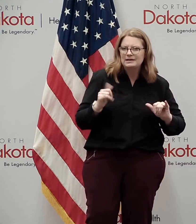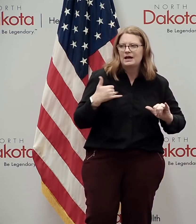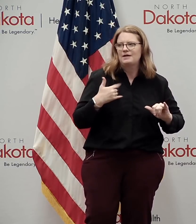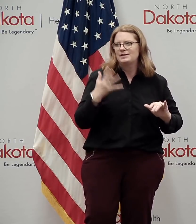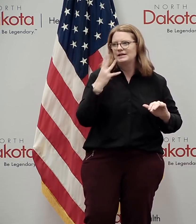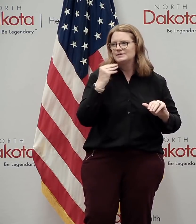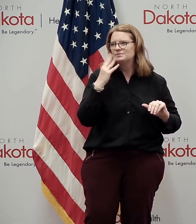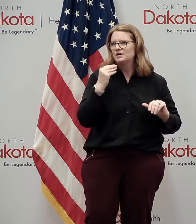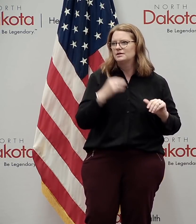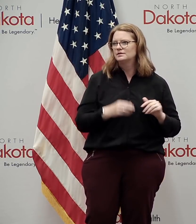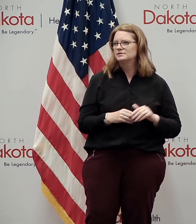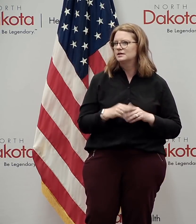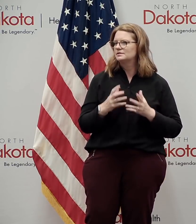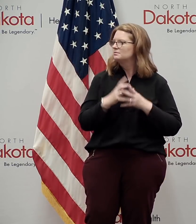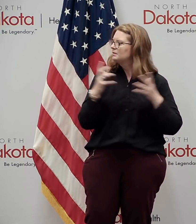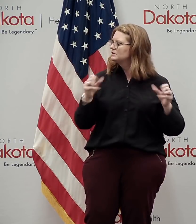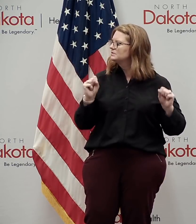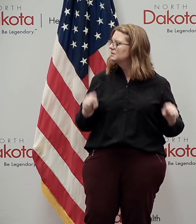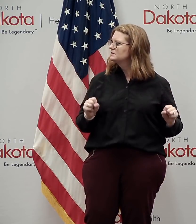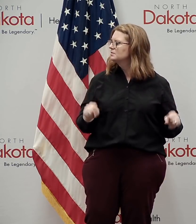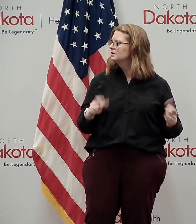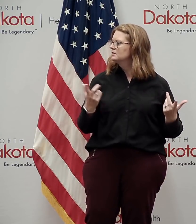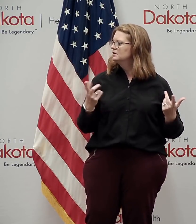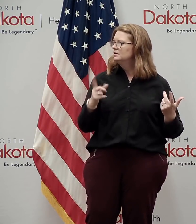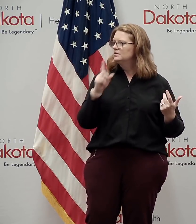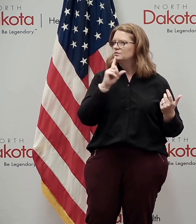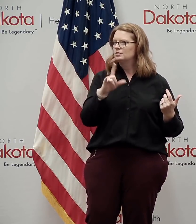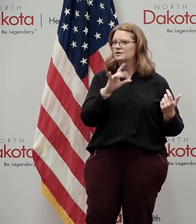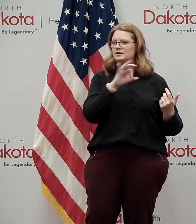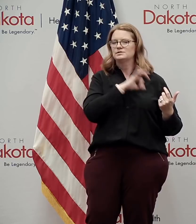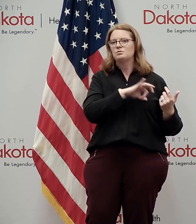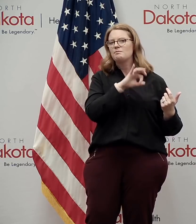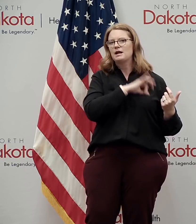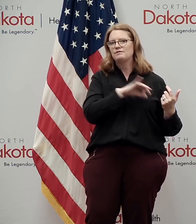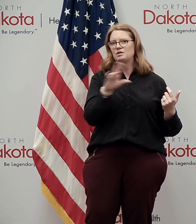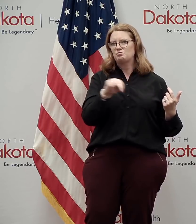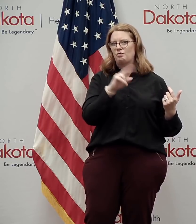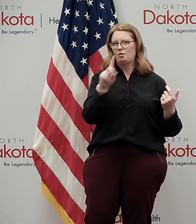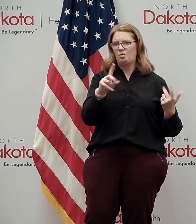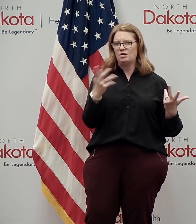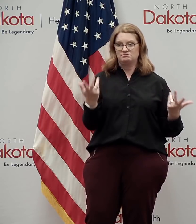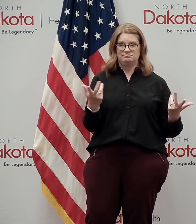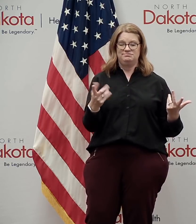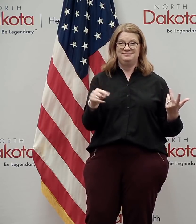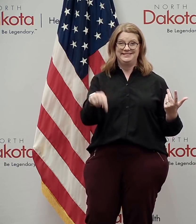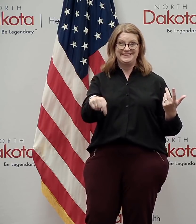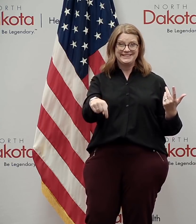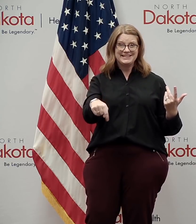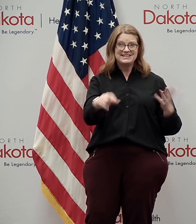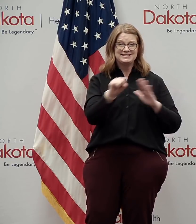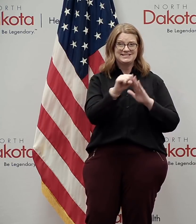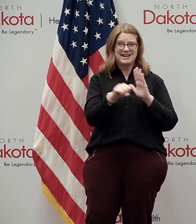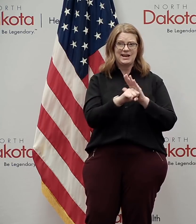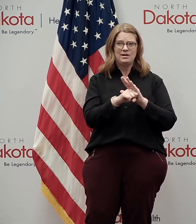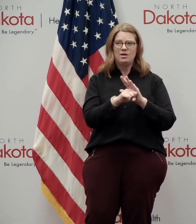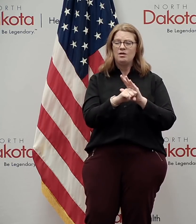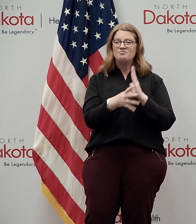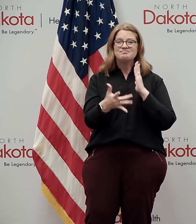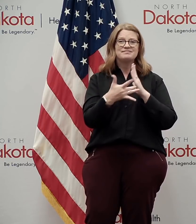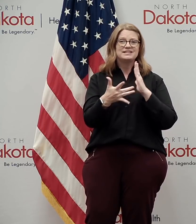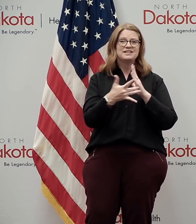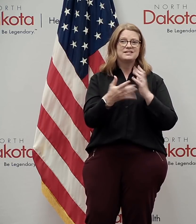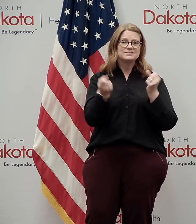real time as possible. And that comes into a benefit of North Dakota. We're one of the most wired states in the country, and I know there's